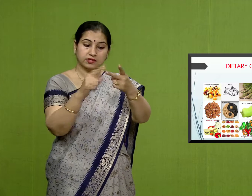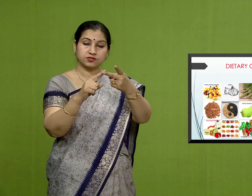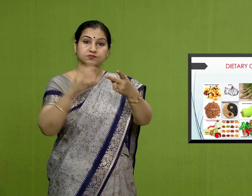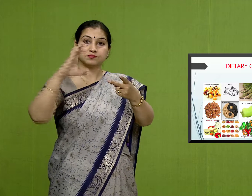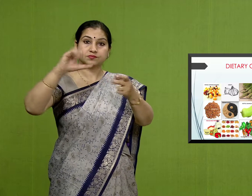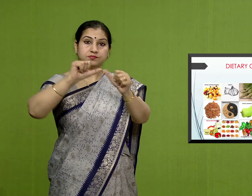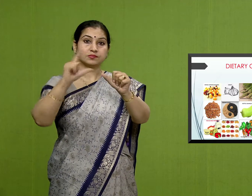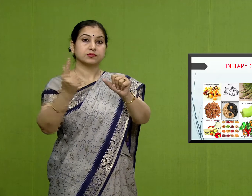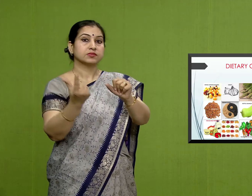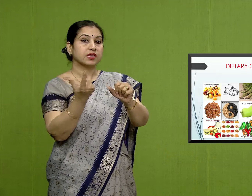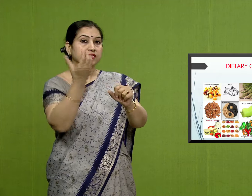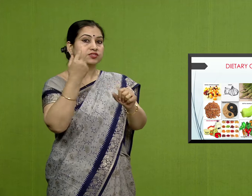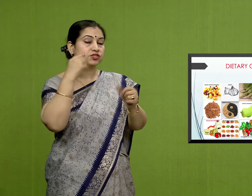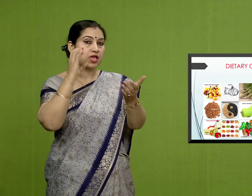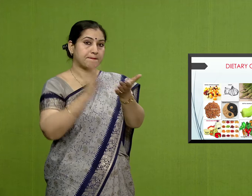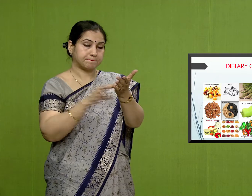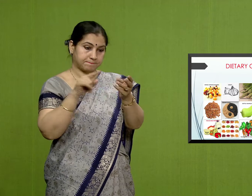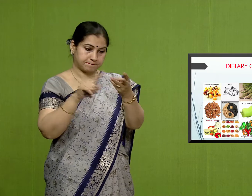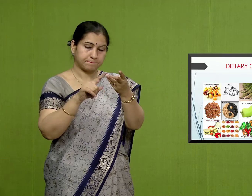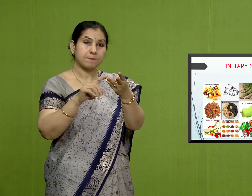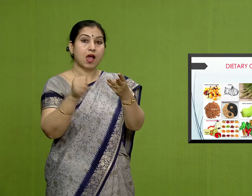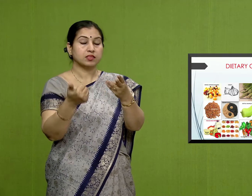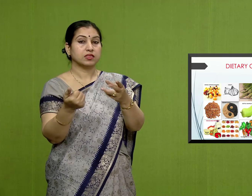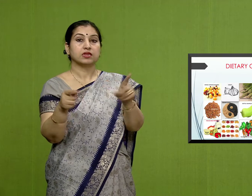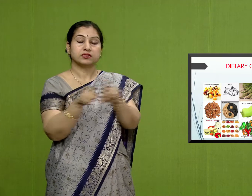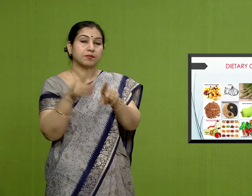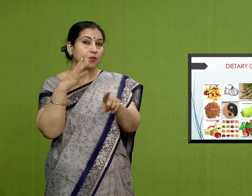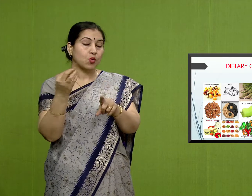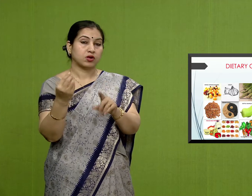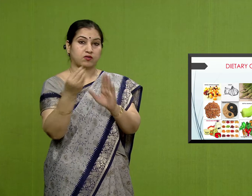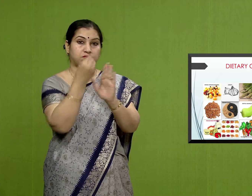calcium, and some other nutrients.